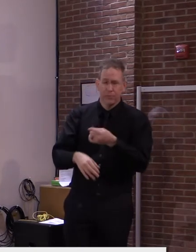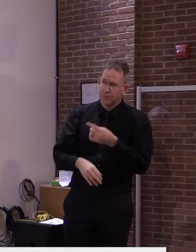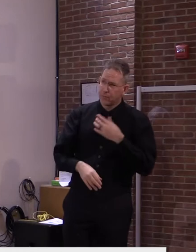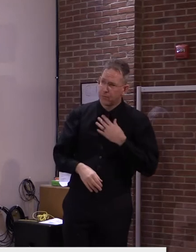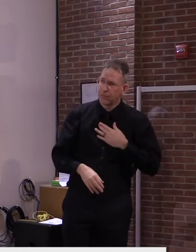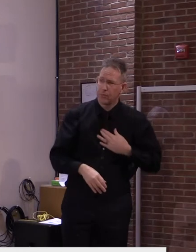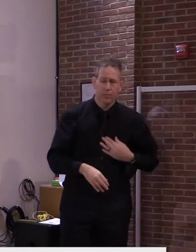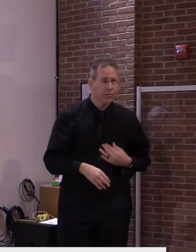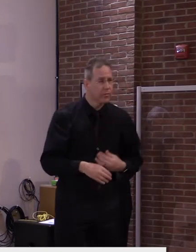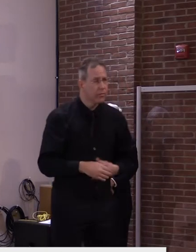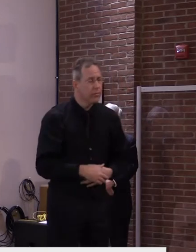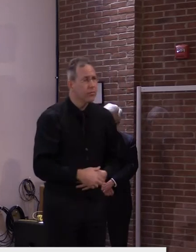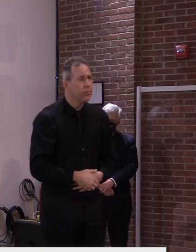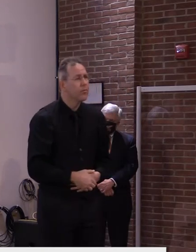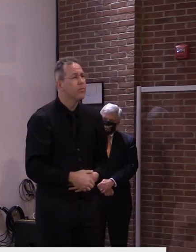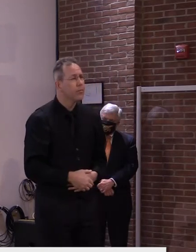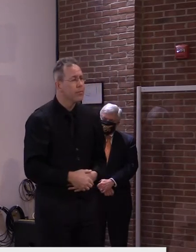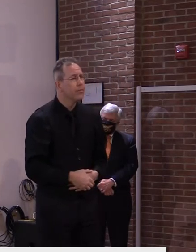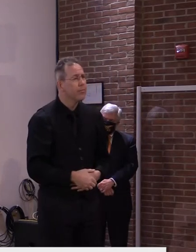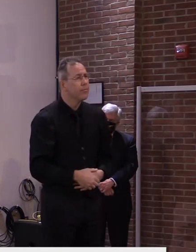And just to augment that,